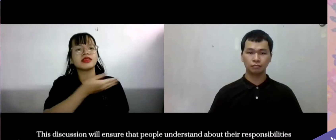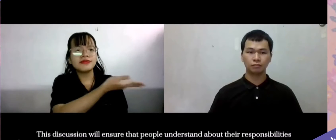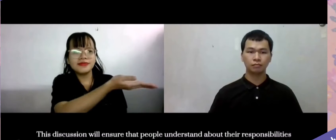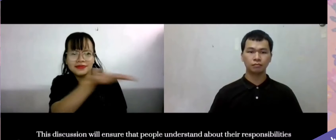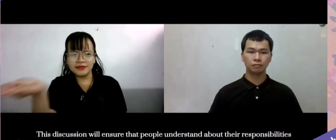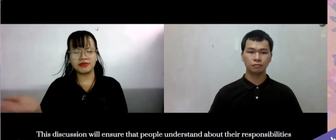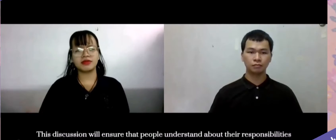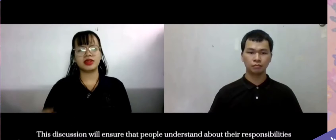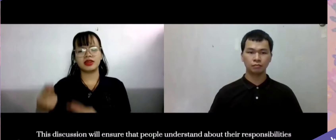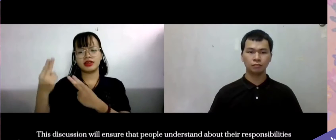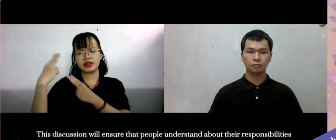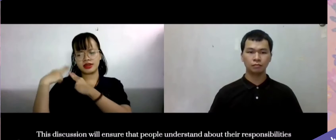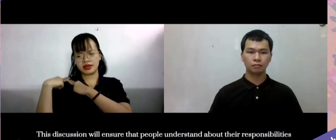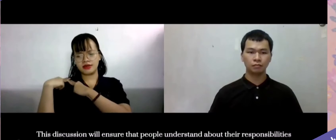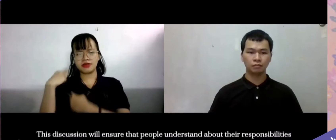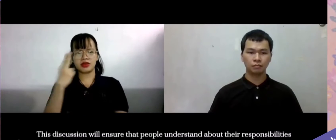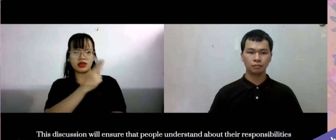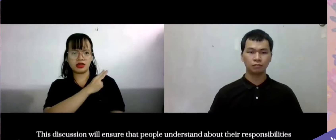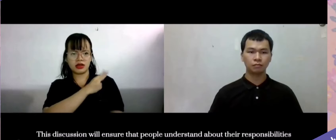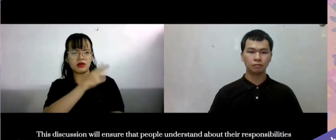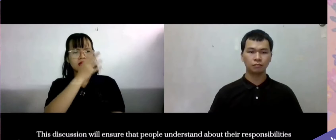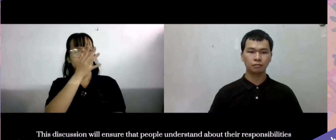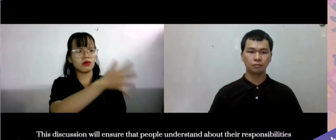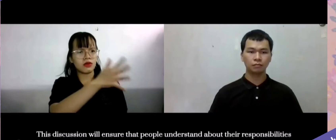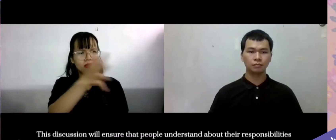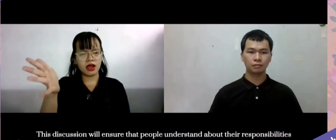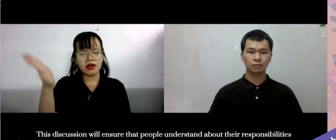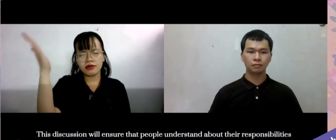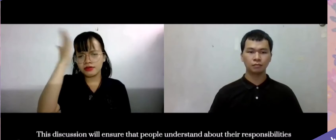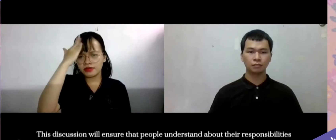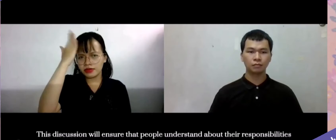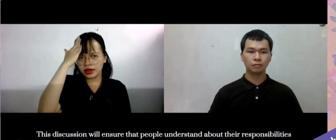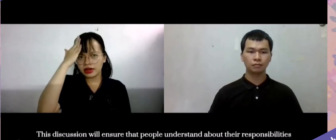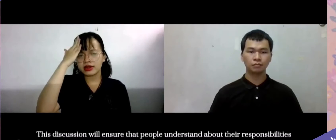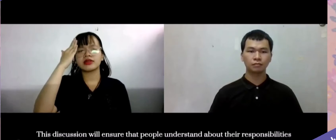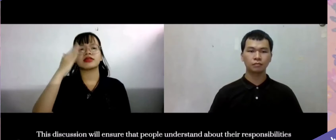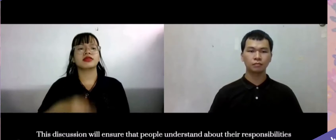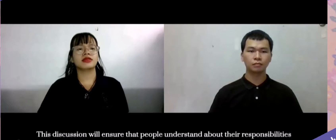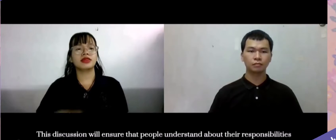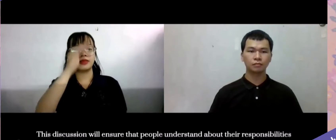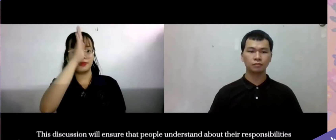this discussion will ensure that people understand about their responsibilities